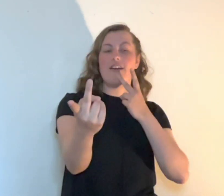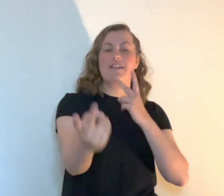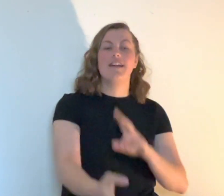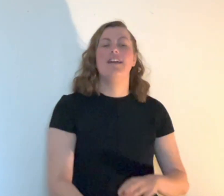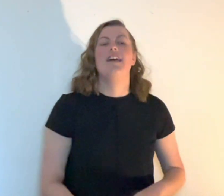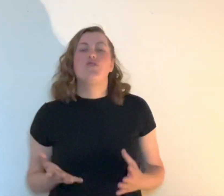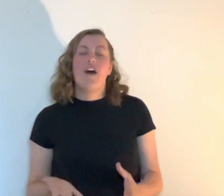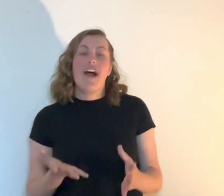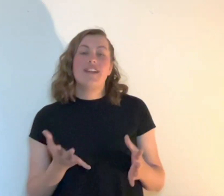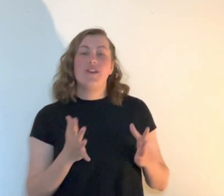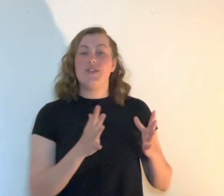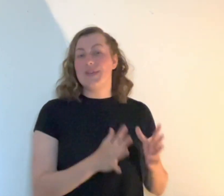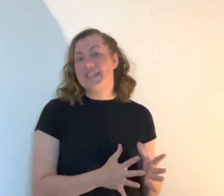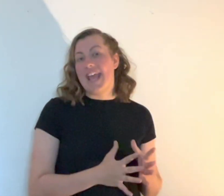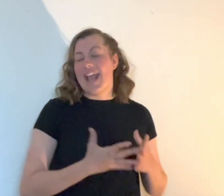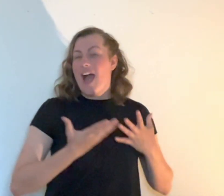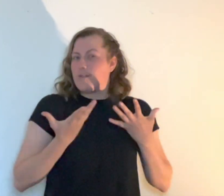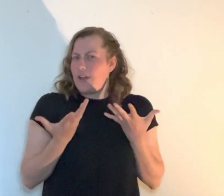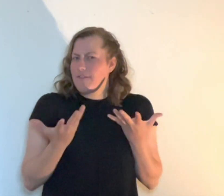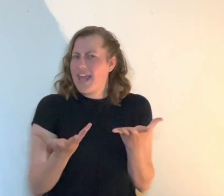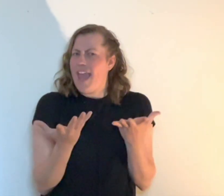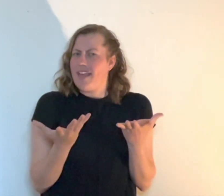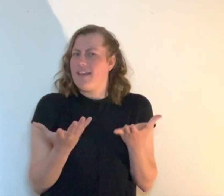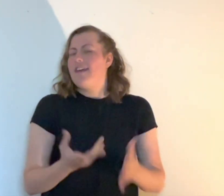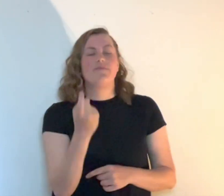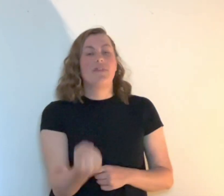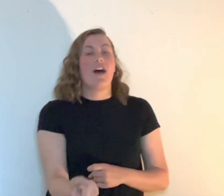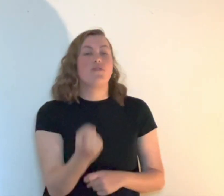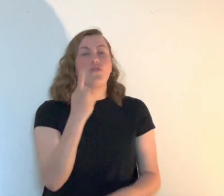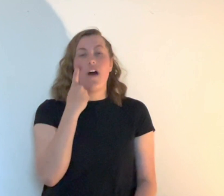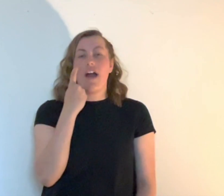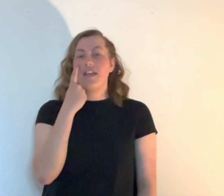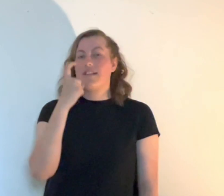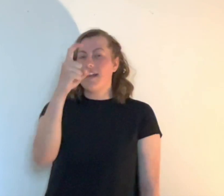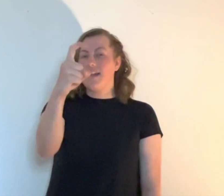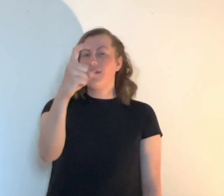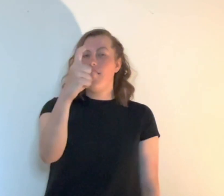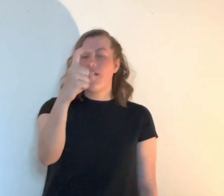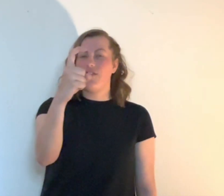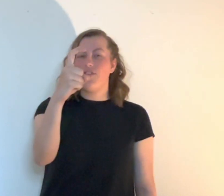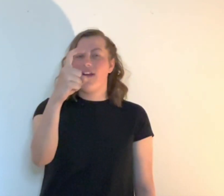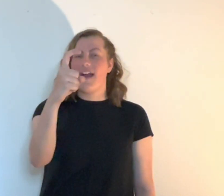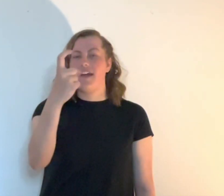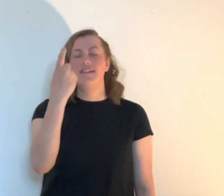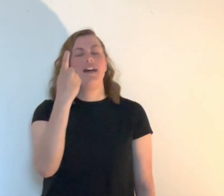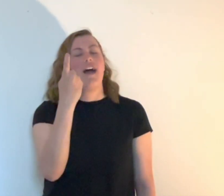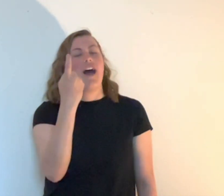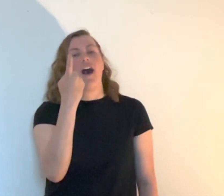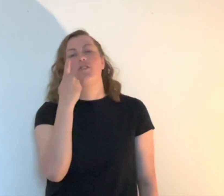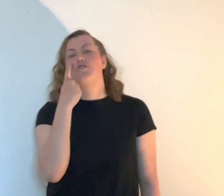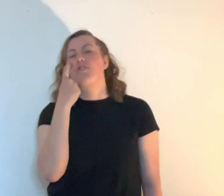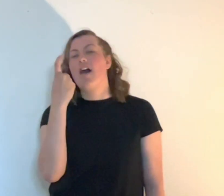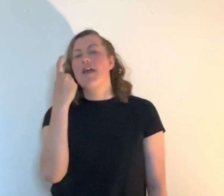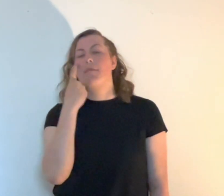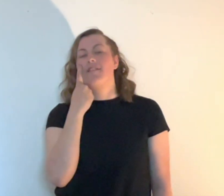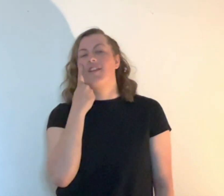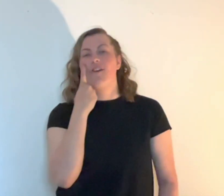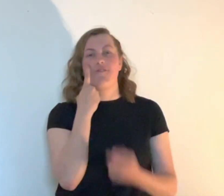Try not to sing out of key I'll try using a little hook on your right hand I'll try bouncing off your